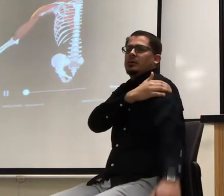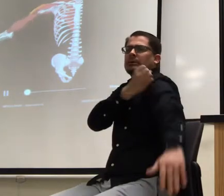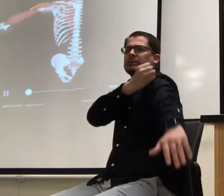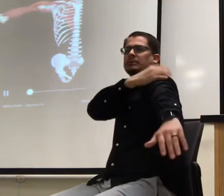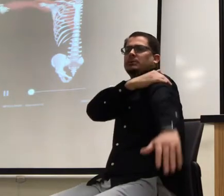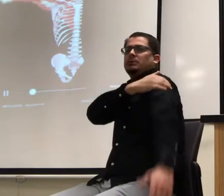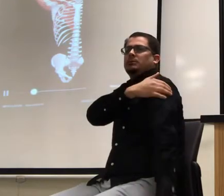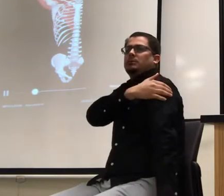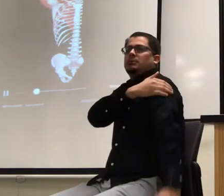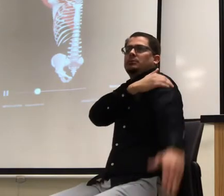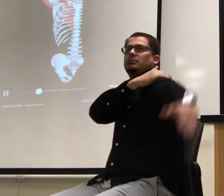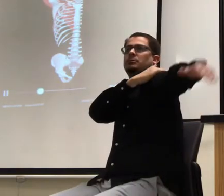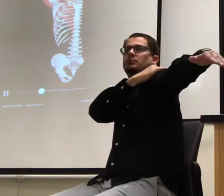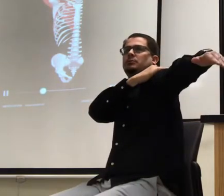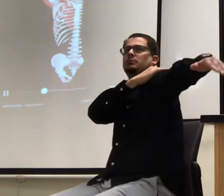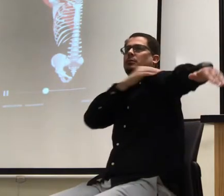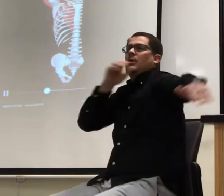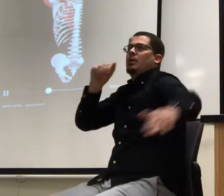Abduct.